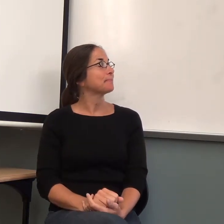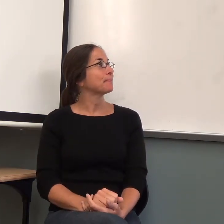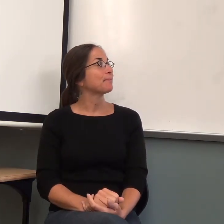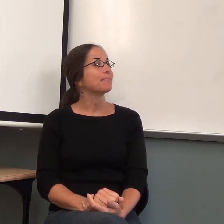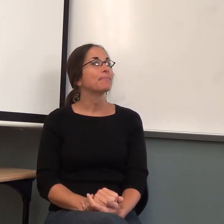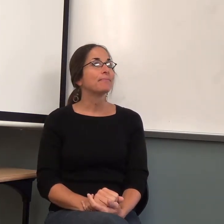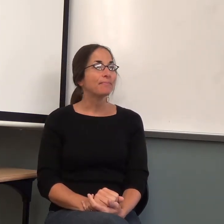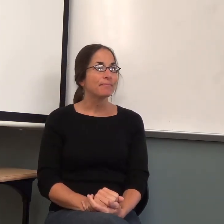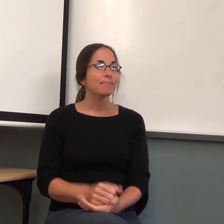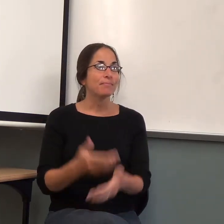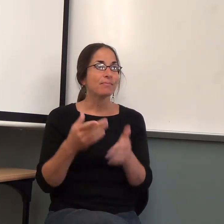Reflective of its meaning.